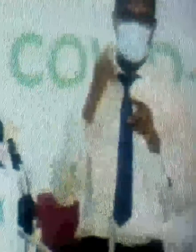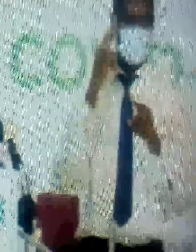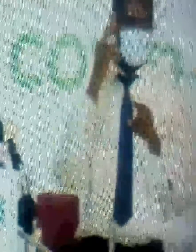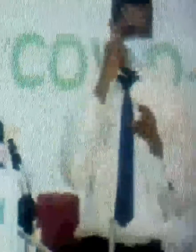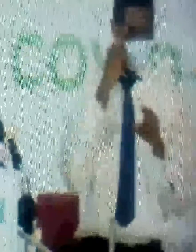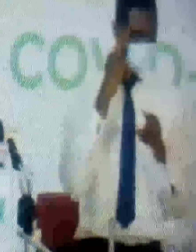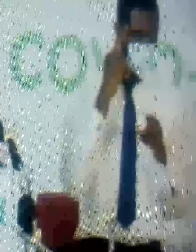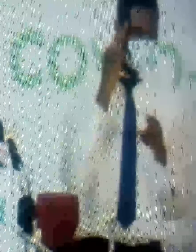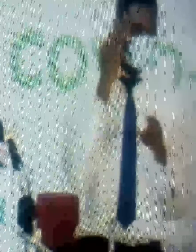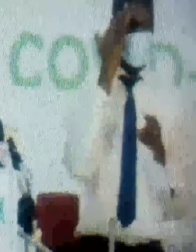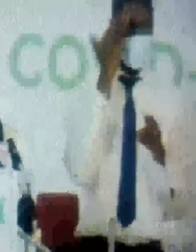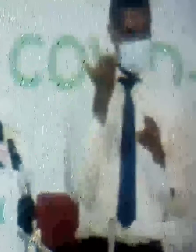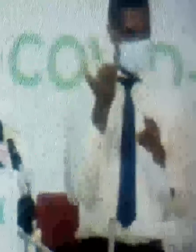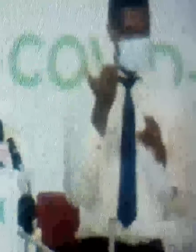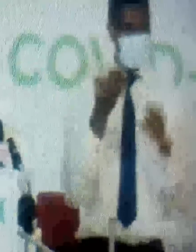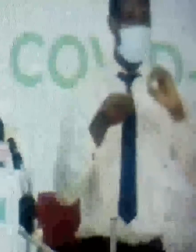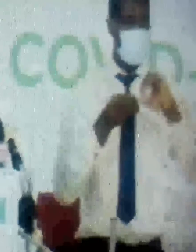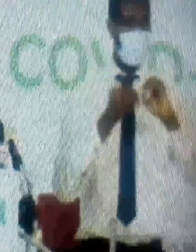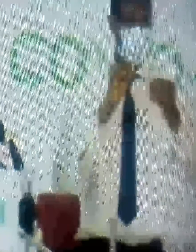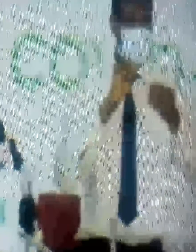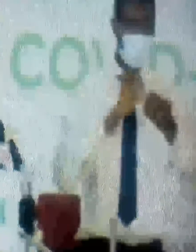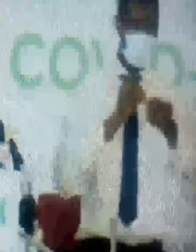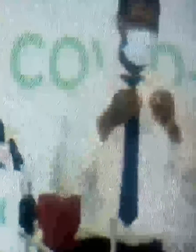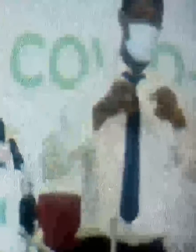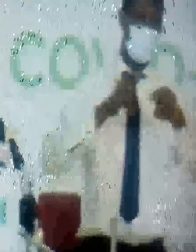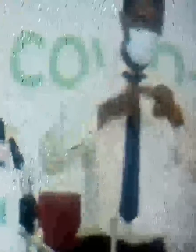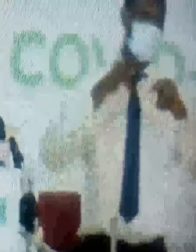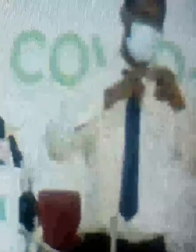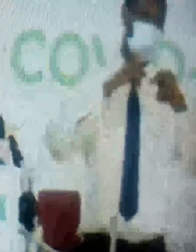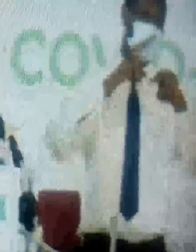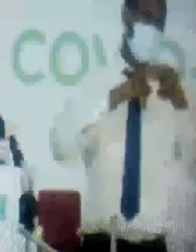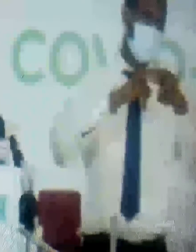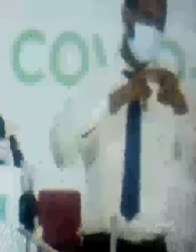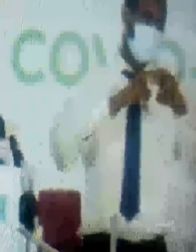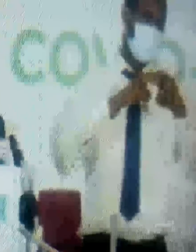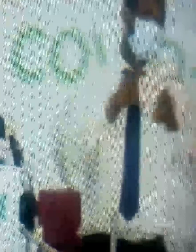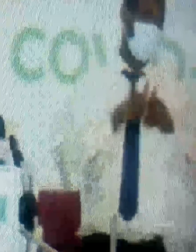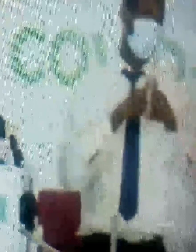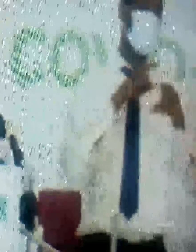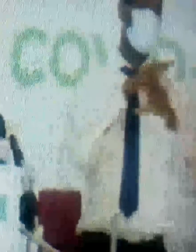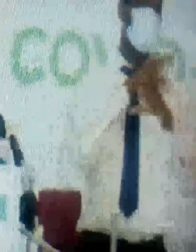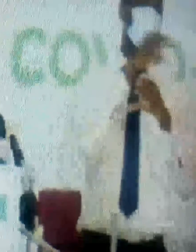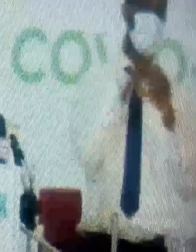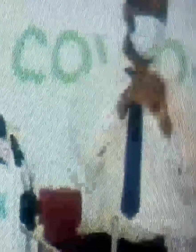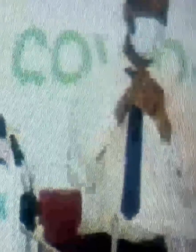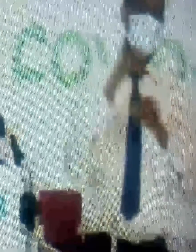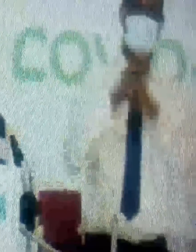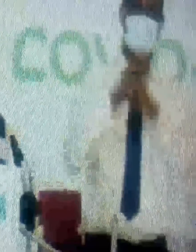November, included international and local travels,